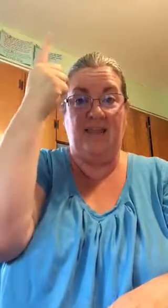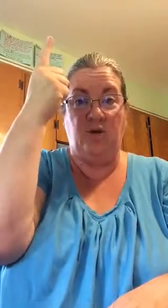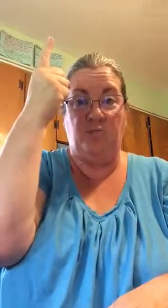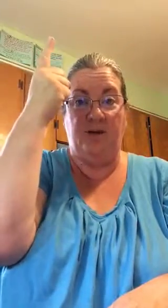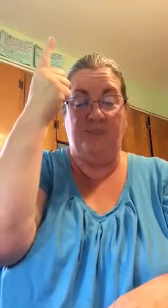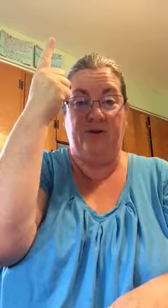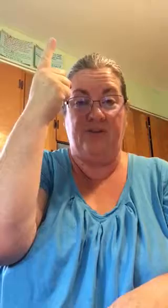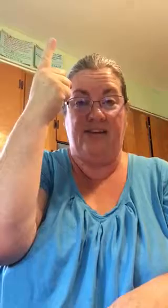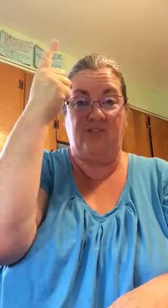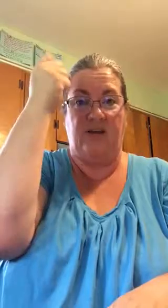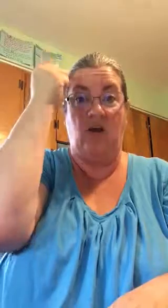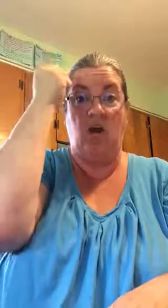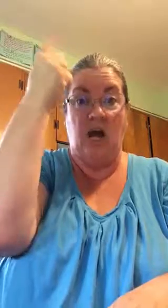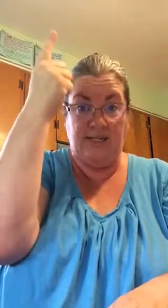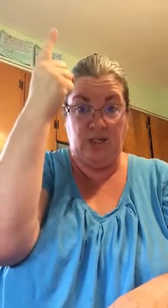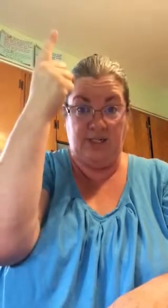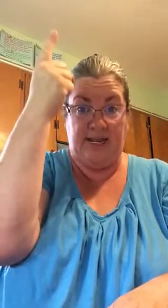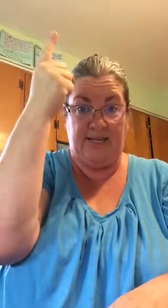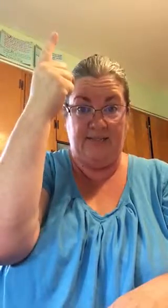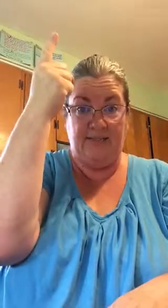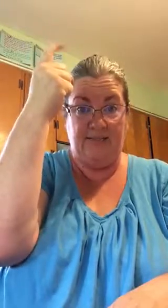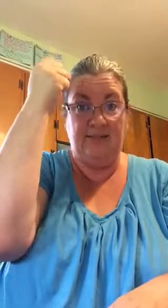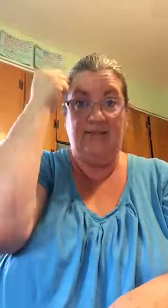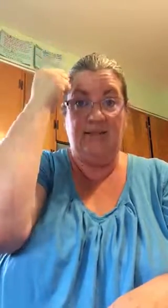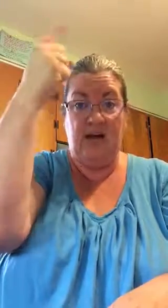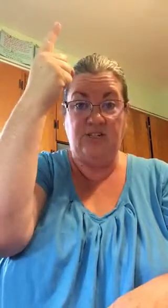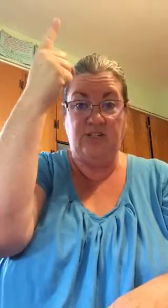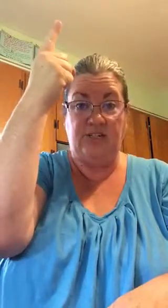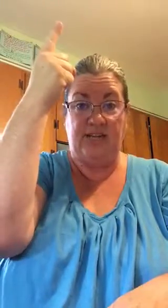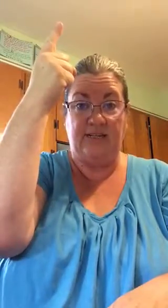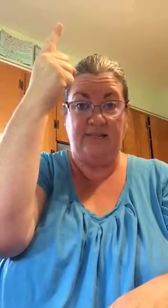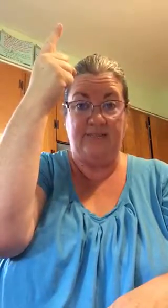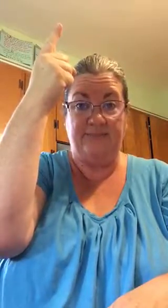then you put up your index finger. Understand. Understand.